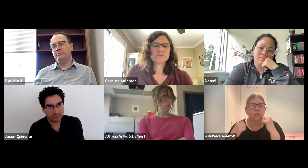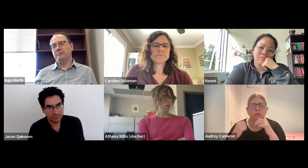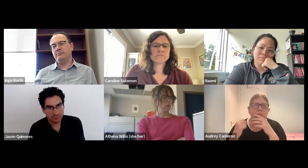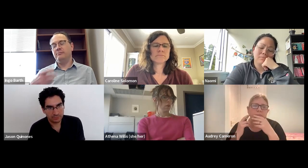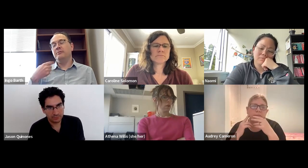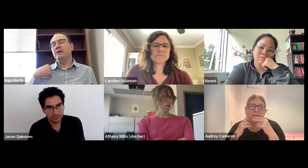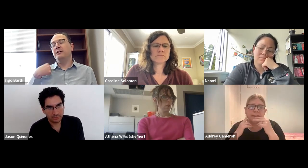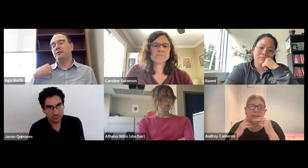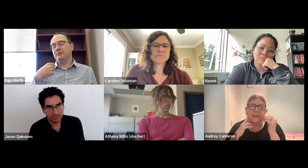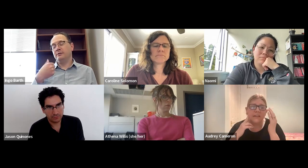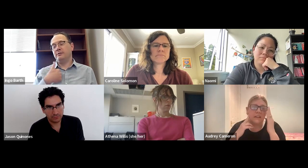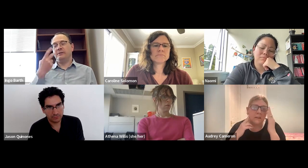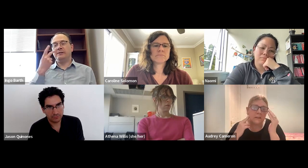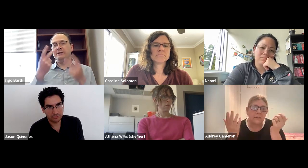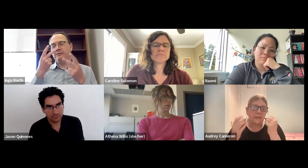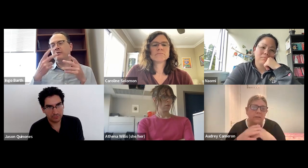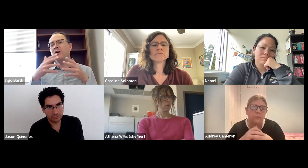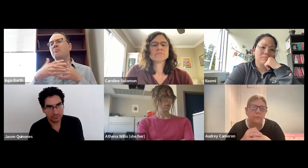maybe that's easier in America, but I don't know.